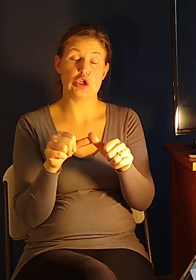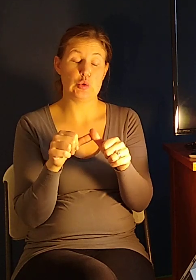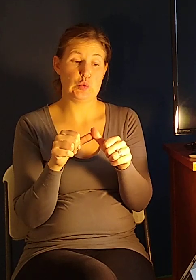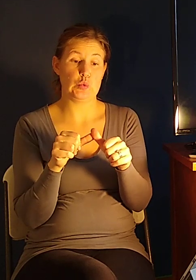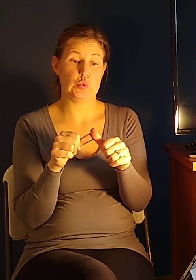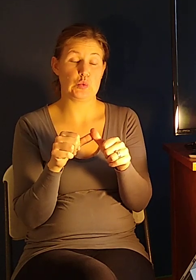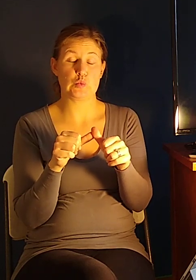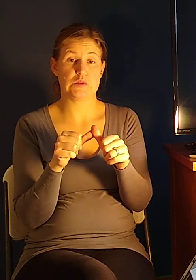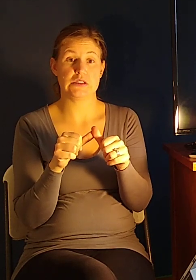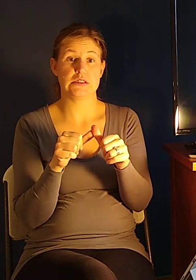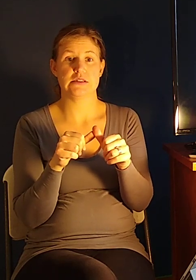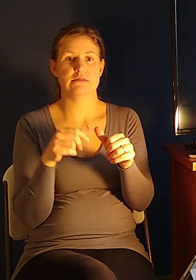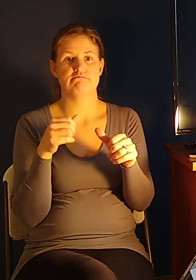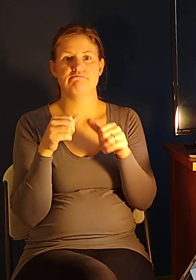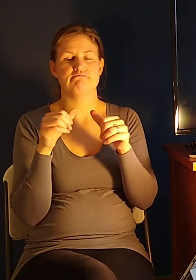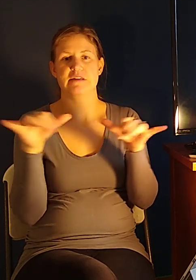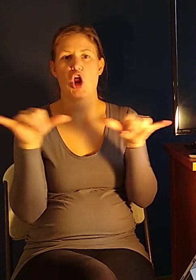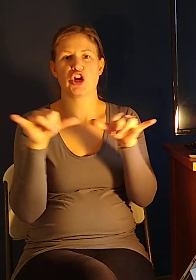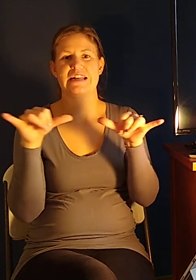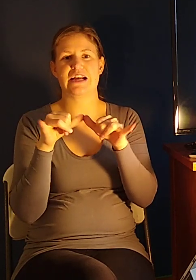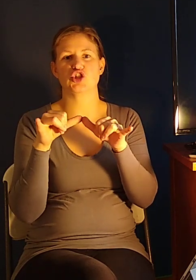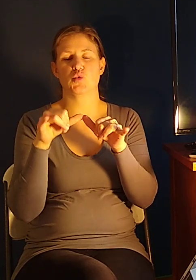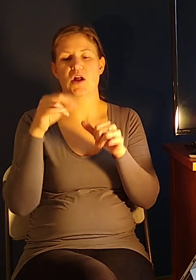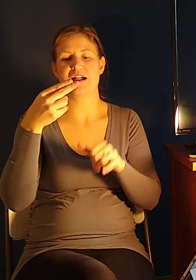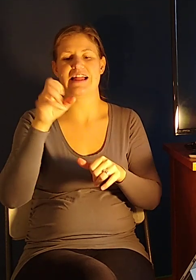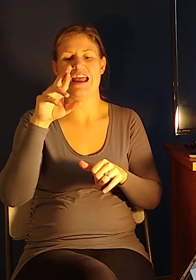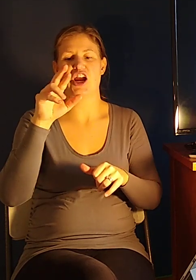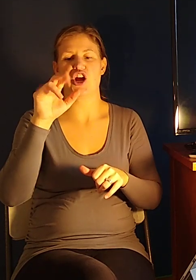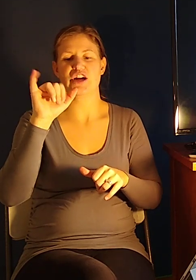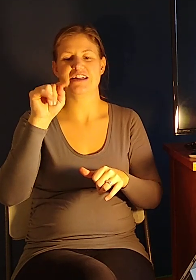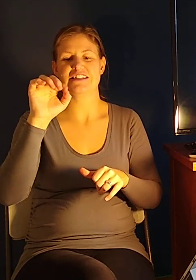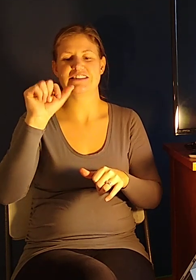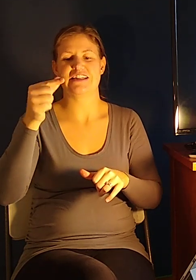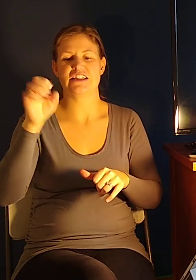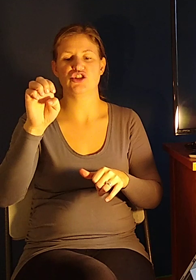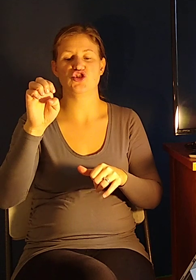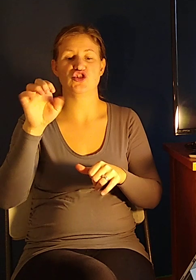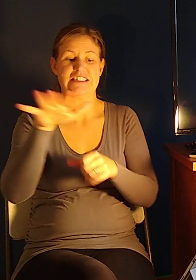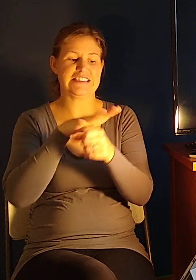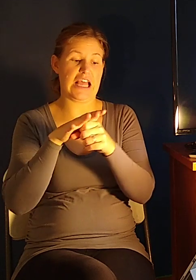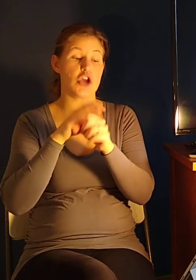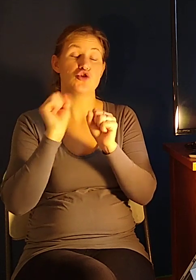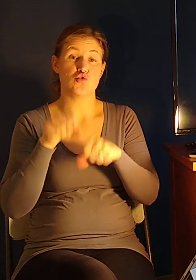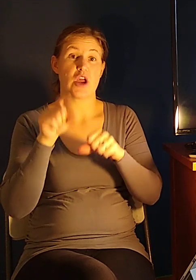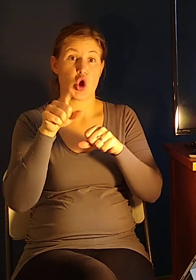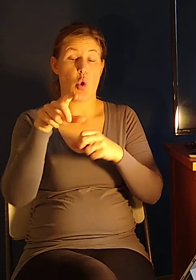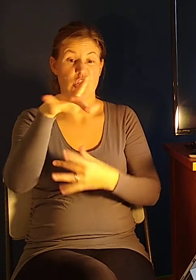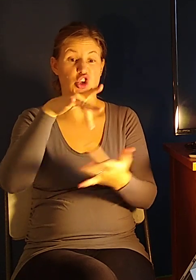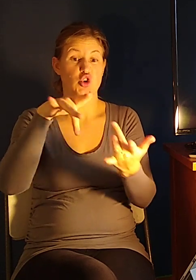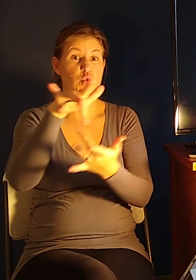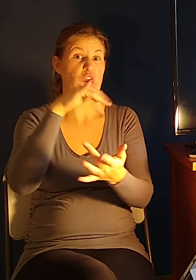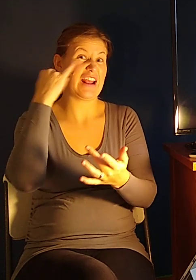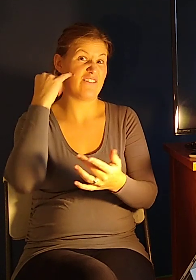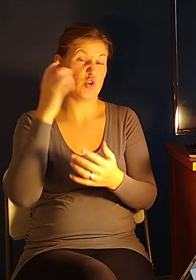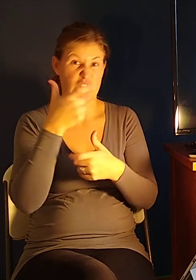an architectural heritage site, and you can go and tour this if you're interested.